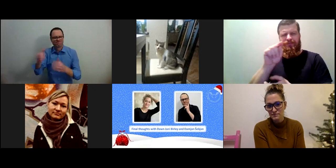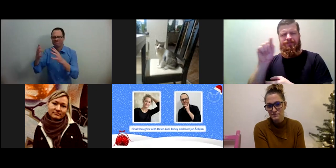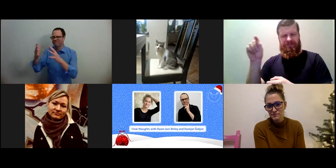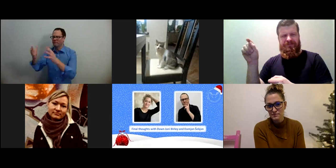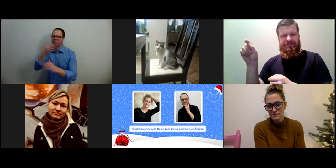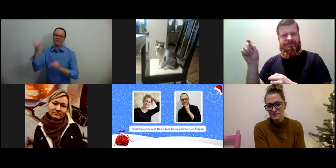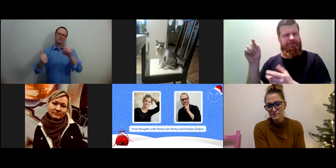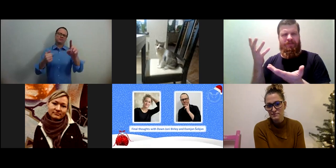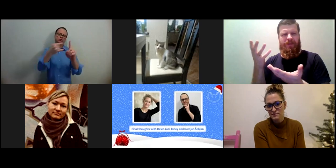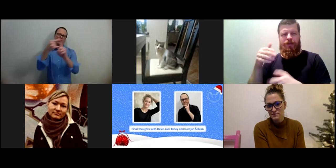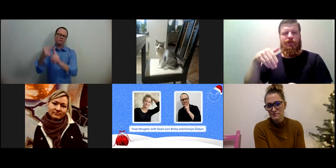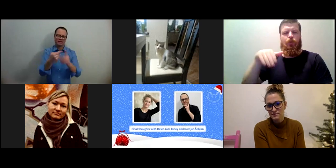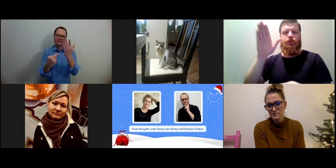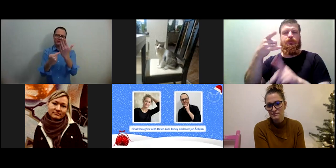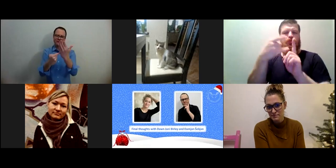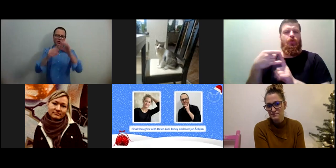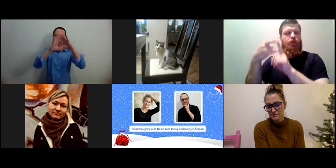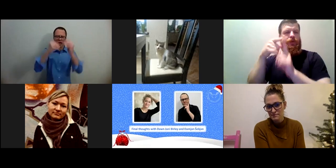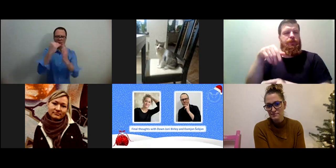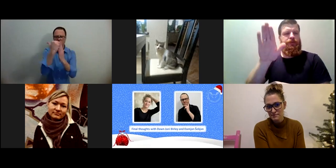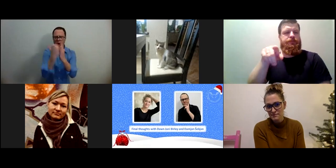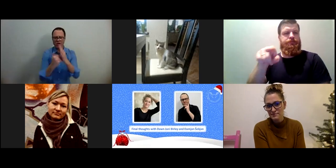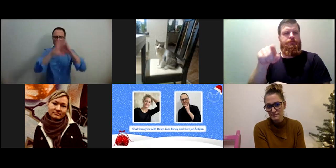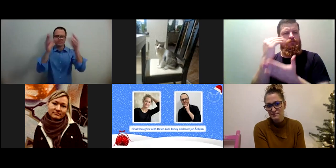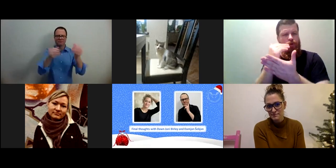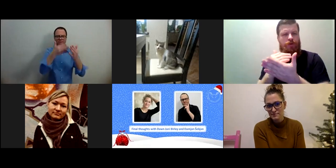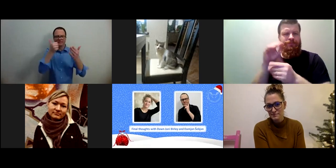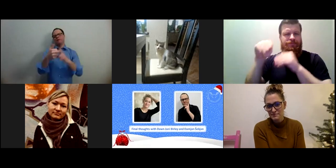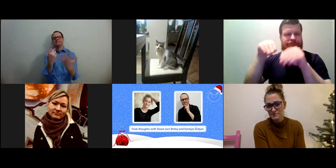We have been exploring other platforms, but Zoom